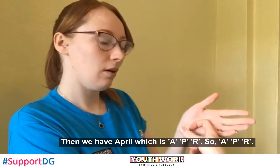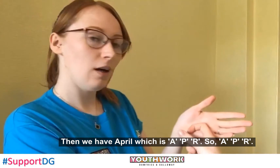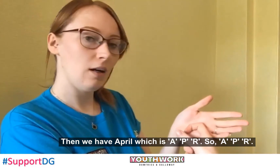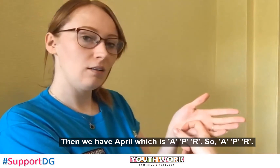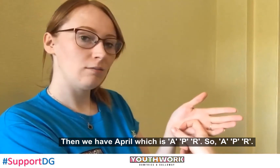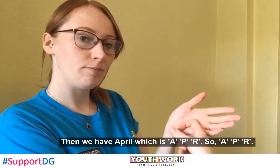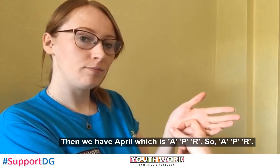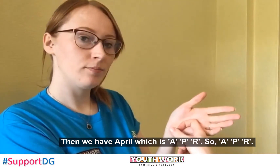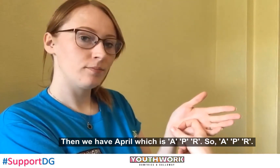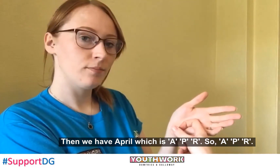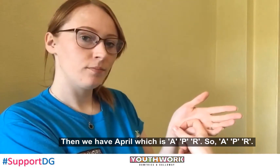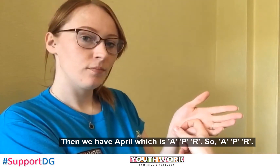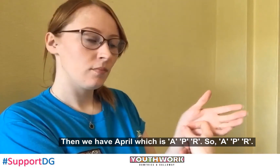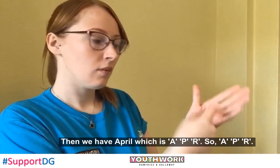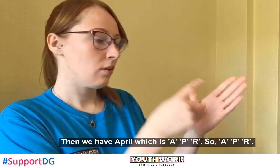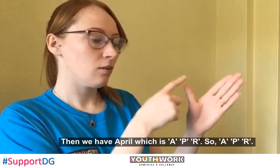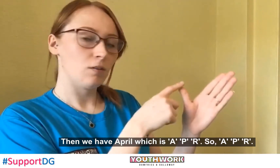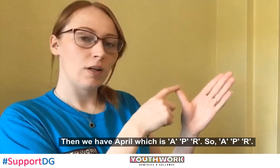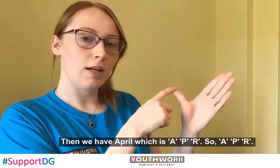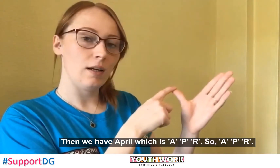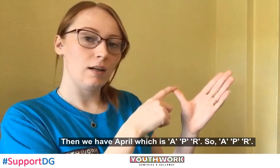A-P-I. So